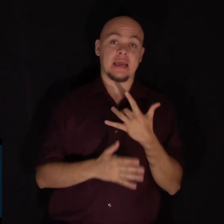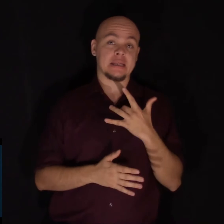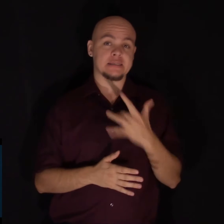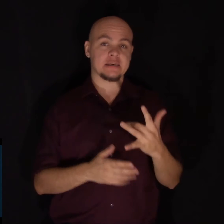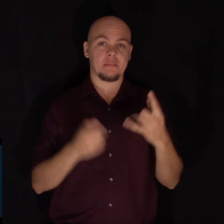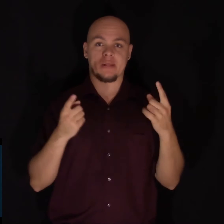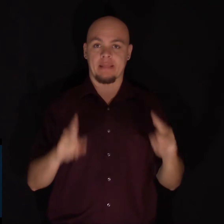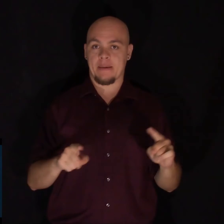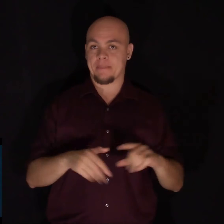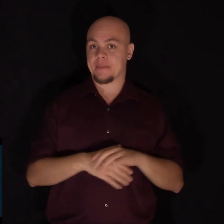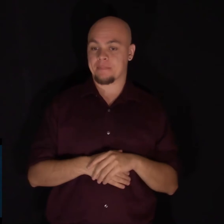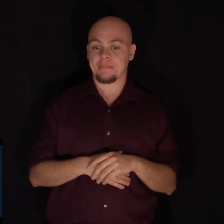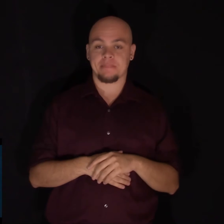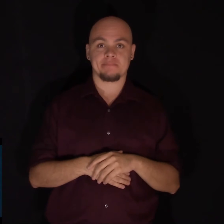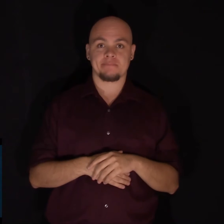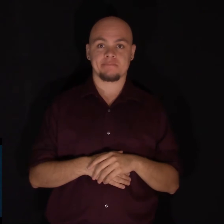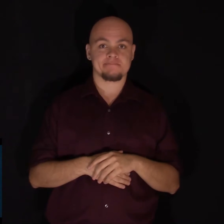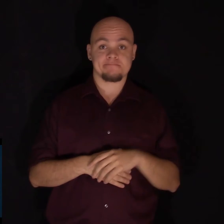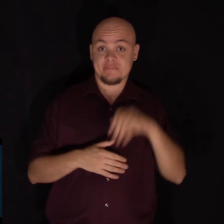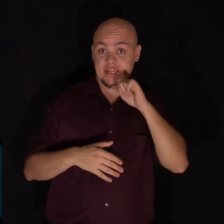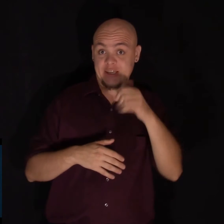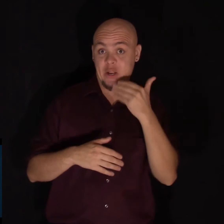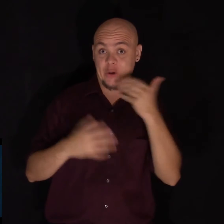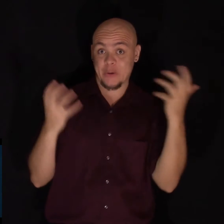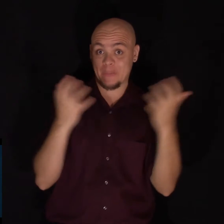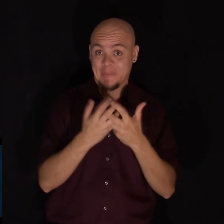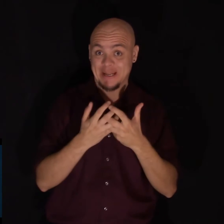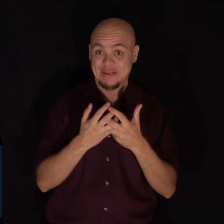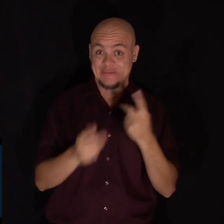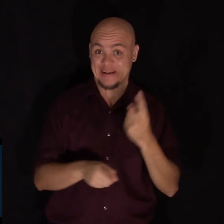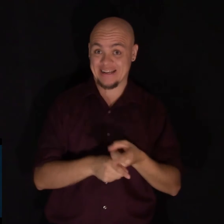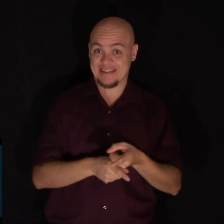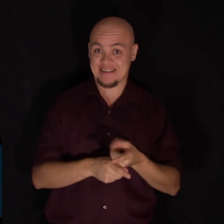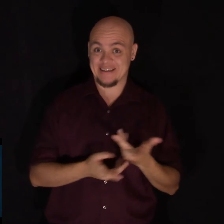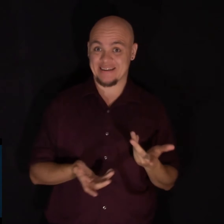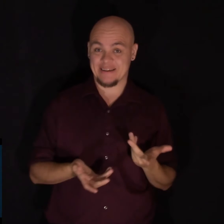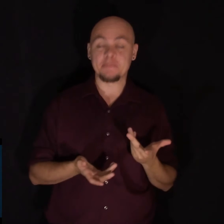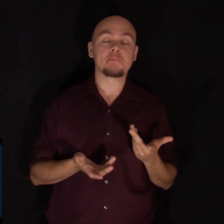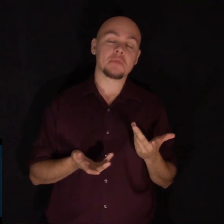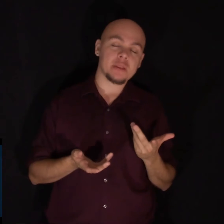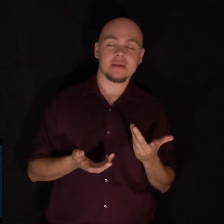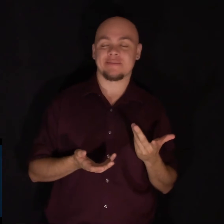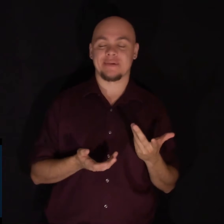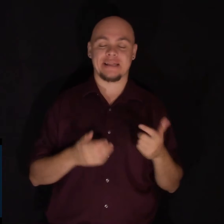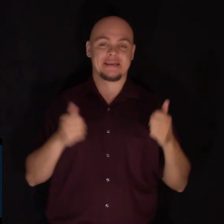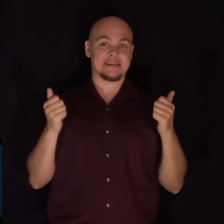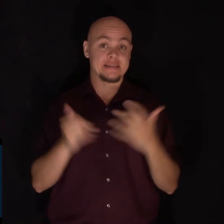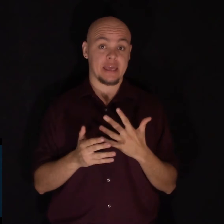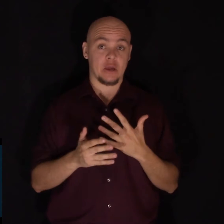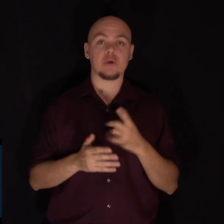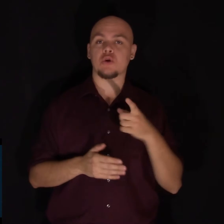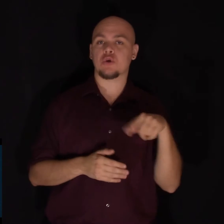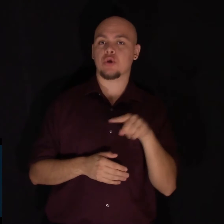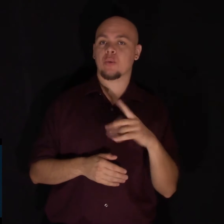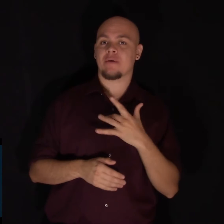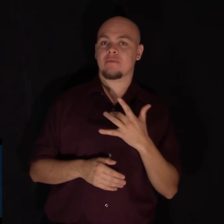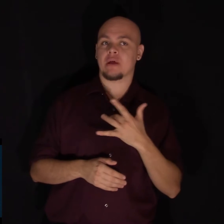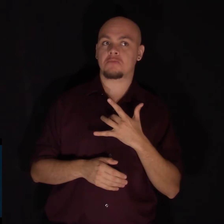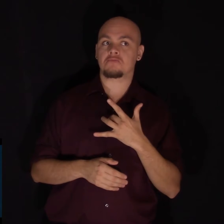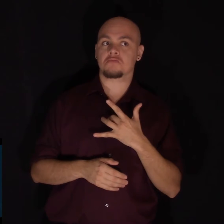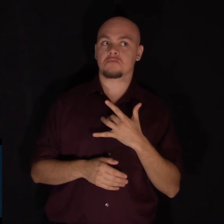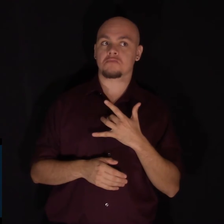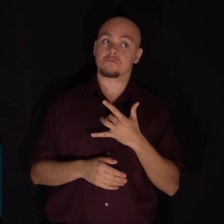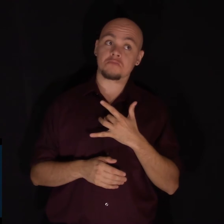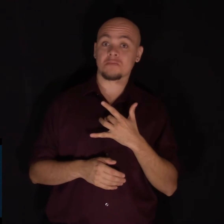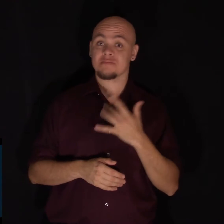occur. And that's not a good combination, as it turns out. And yet, rather than be scared, most of you will feel that what I'm talking about is